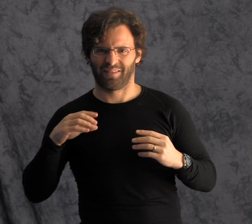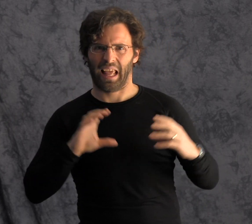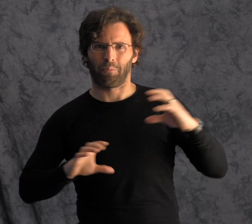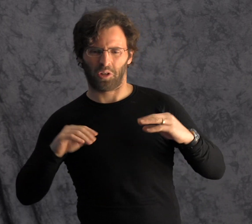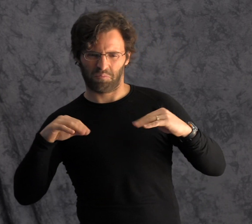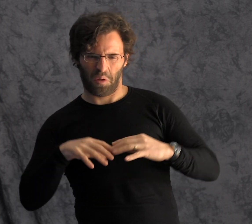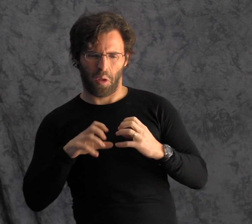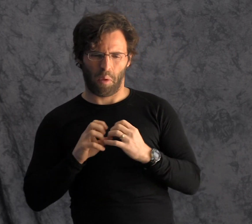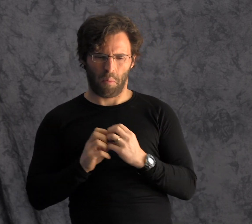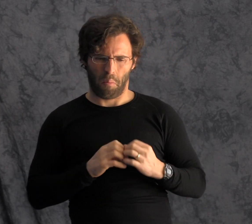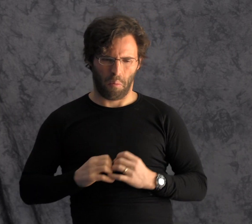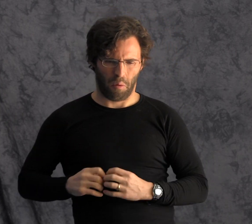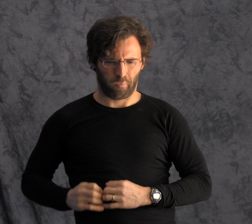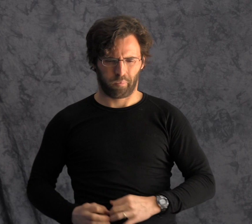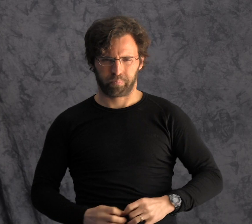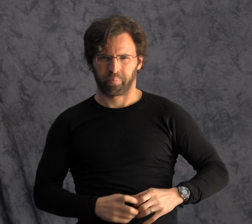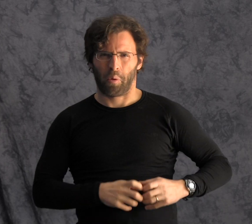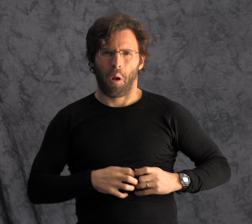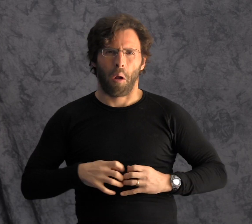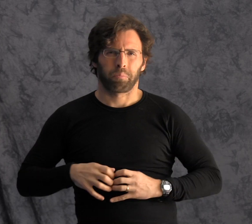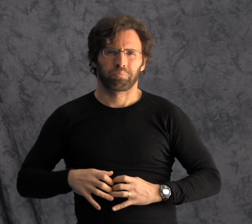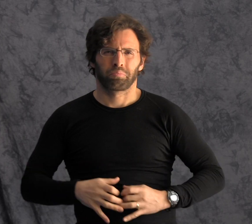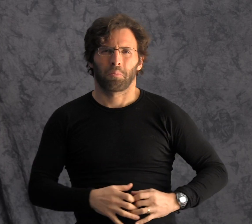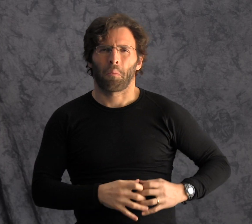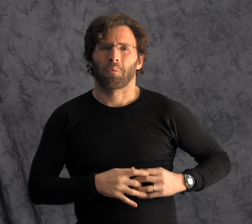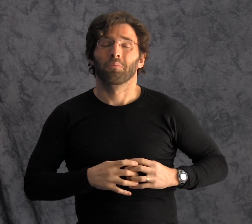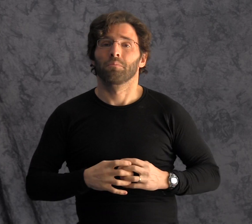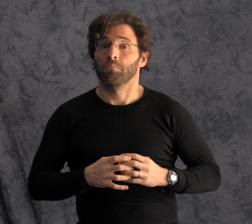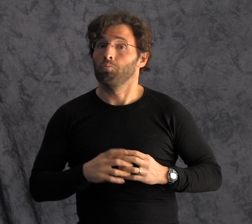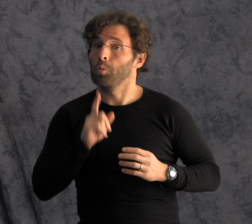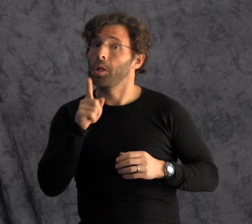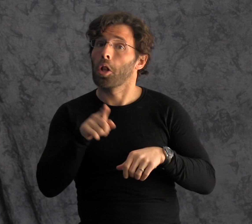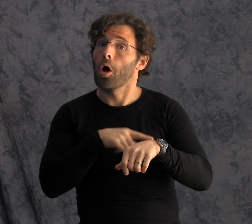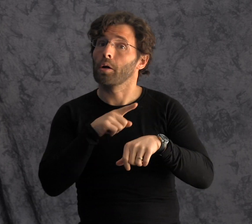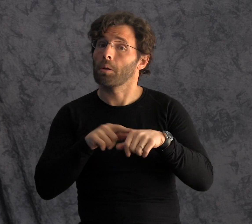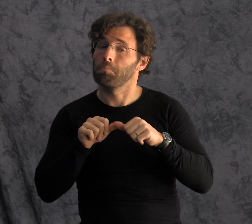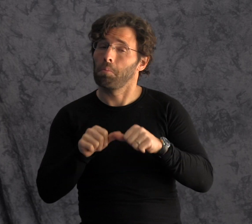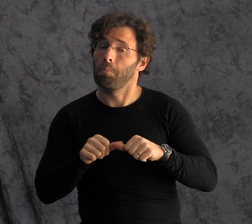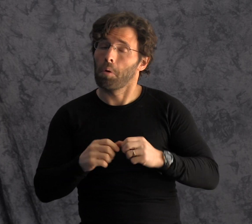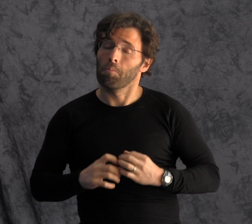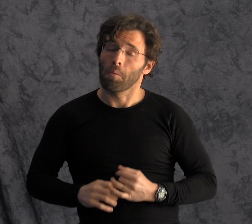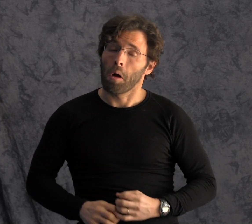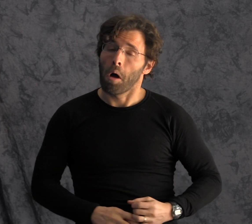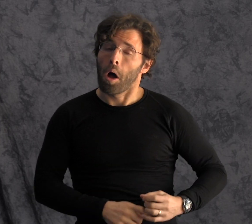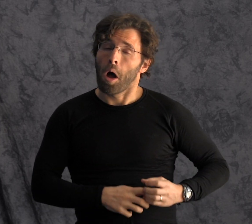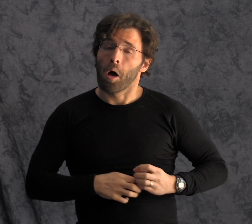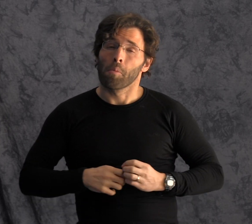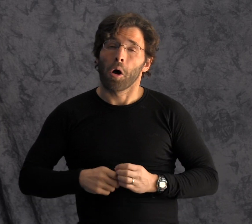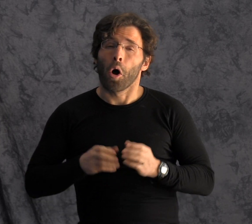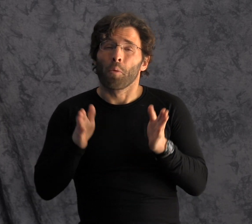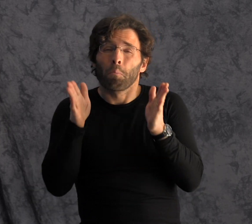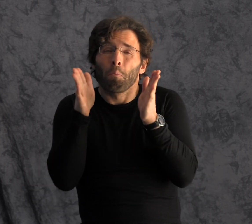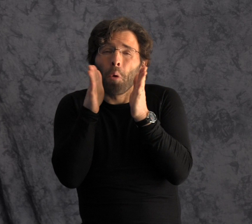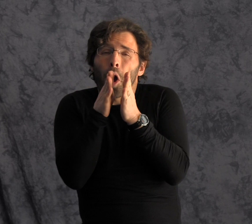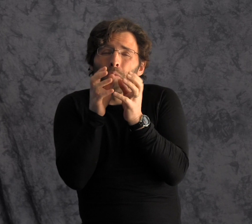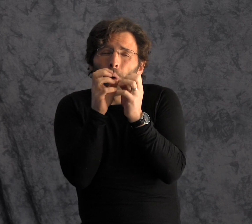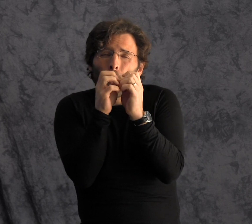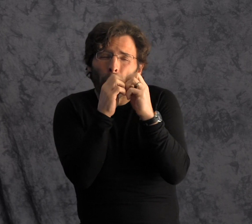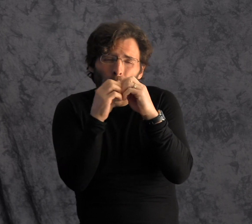time actually in the digestive system to facilitate this process. Once the food particles are in their smallest form, they are